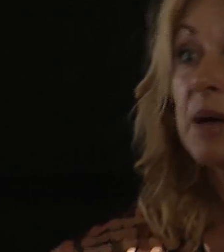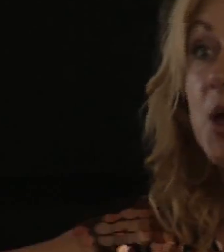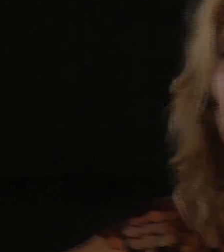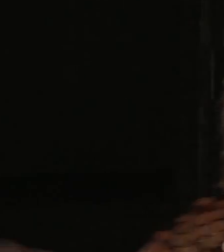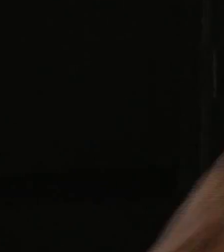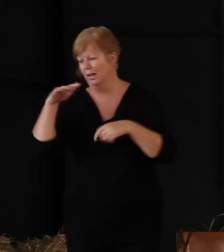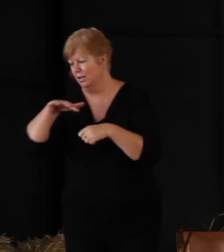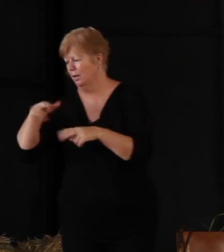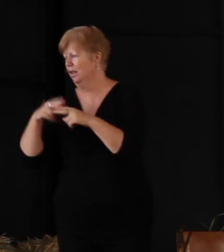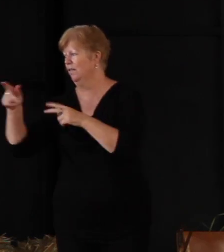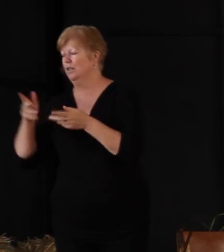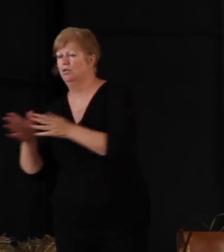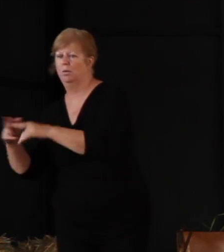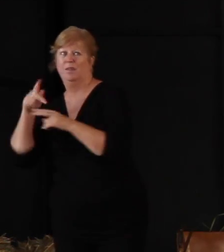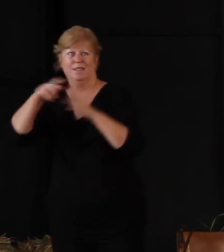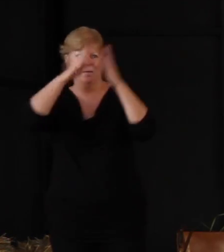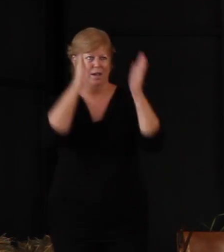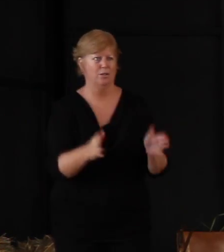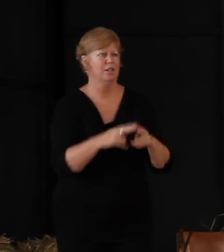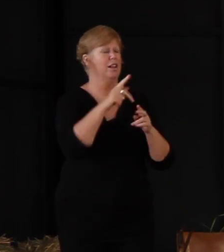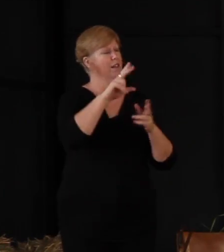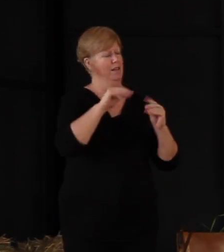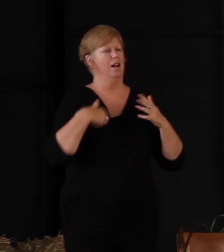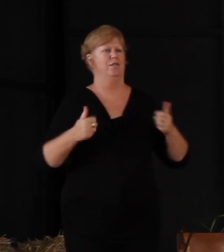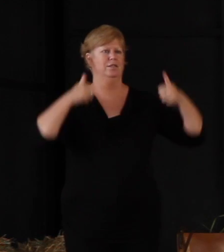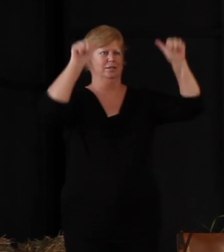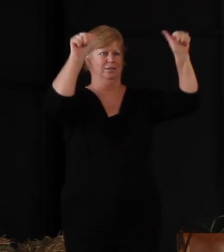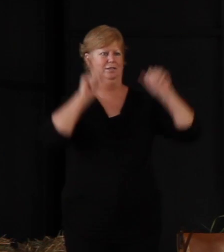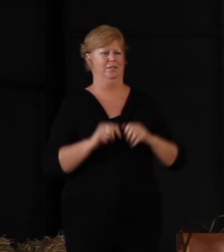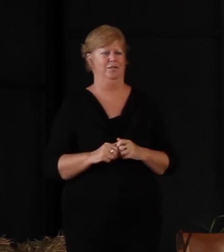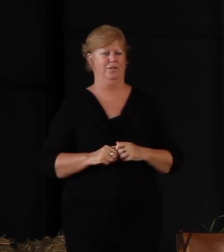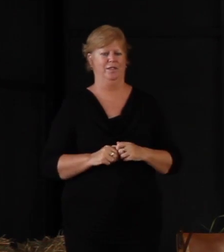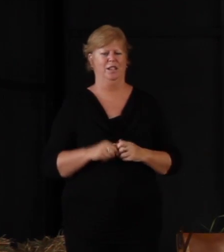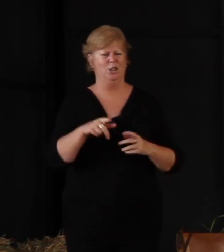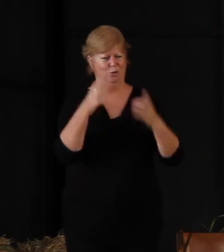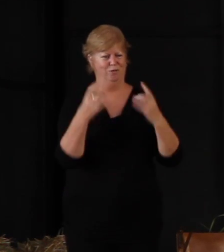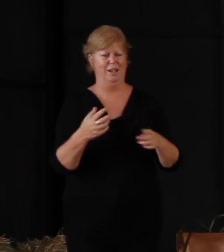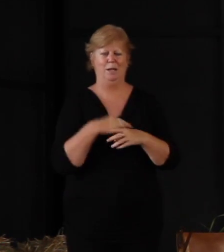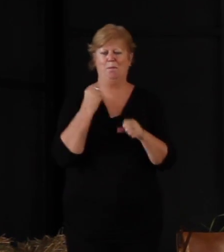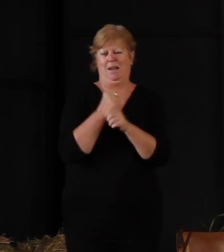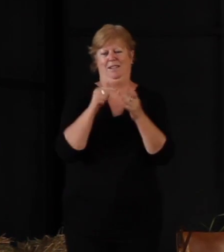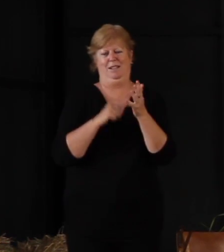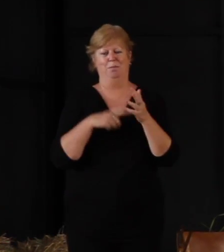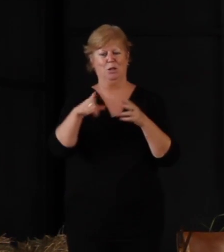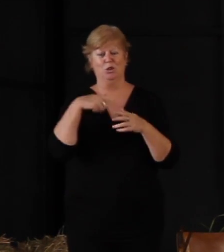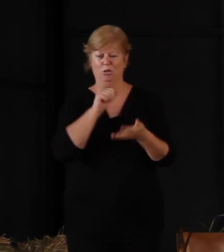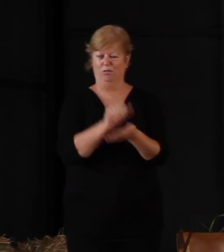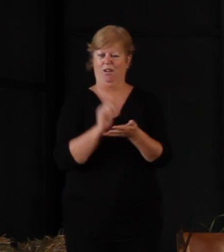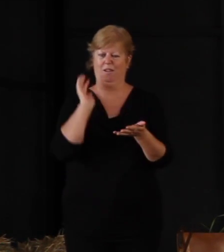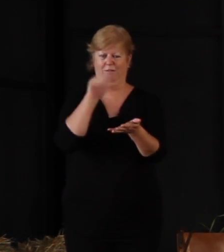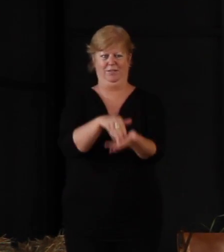that suburb, in that street, with this sort of house, then I've made it. You already made it just because you